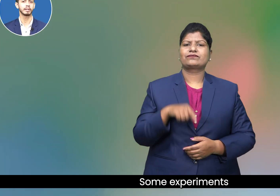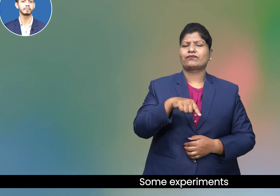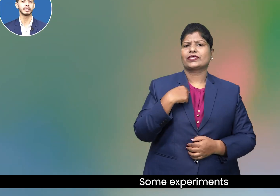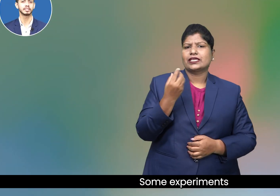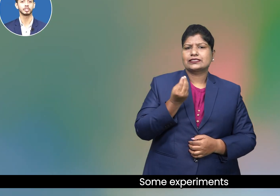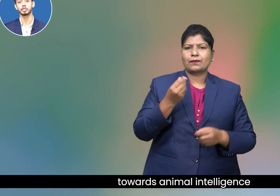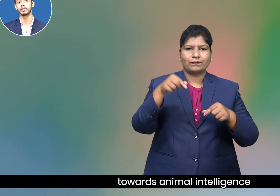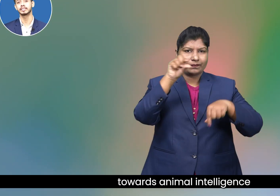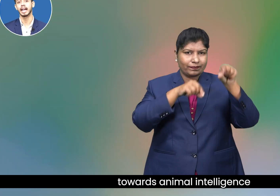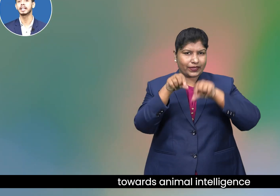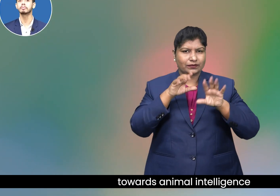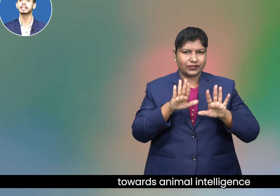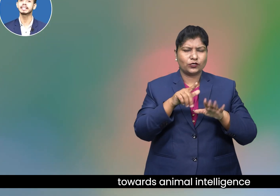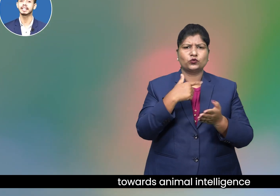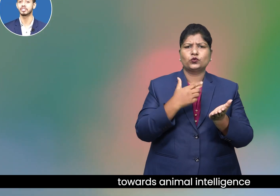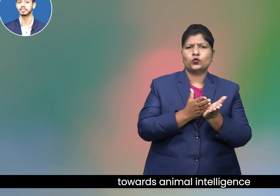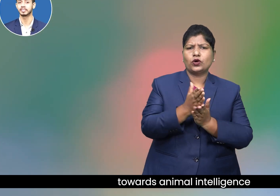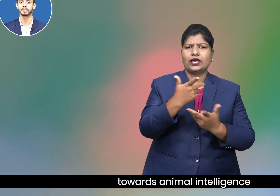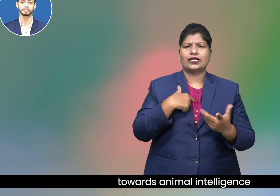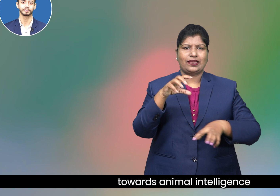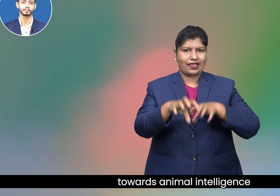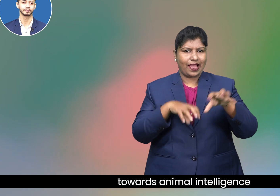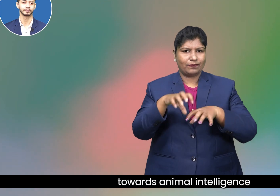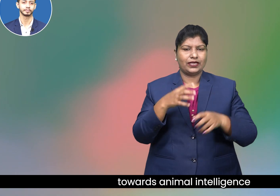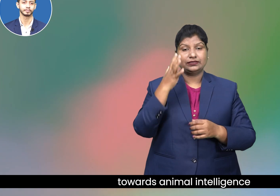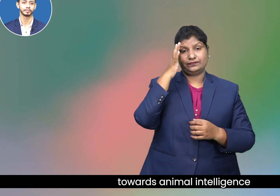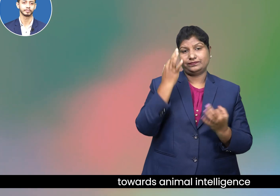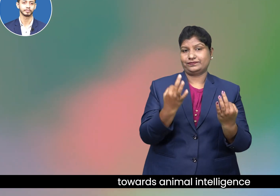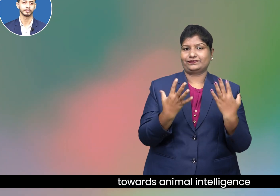Some experiments towards animal intelligence.